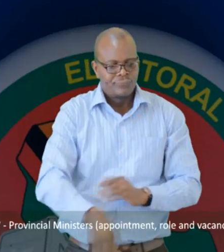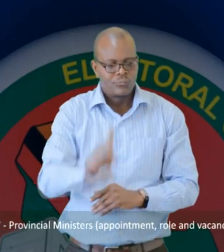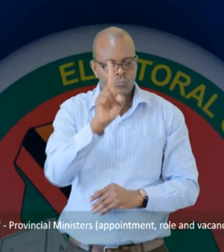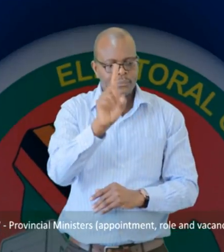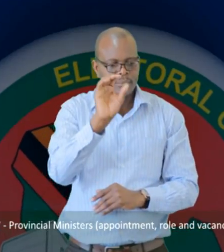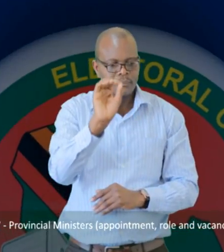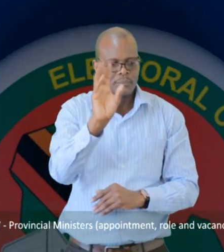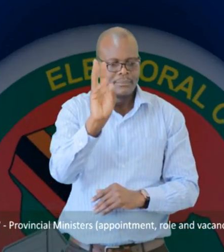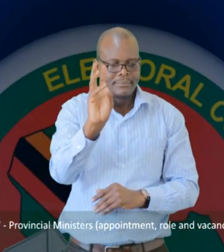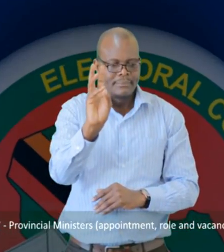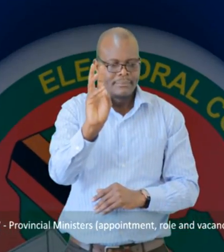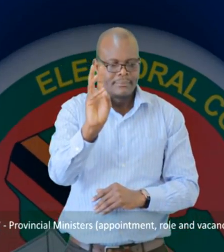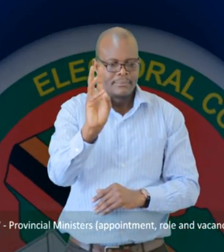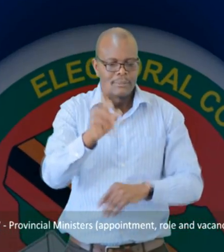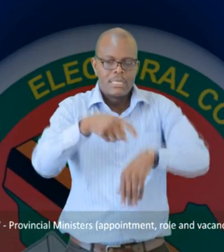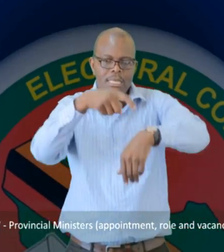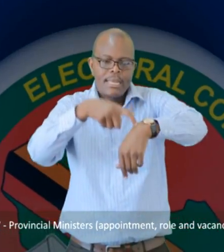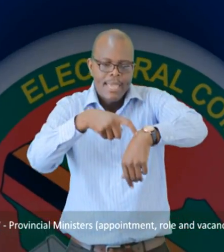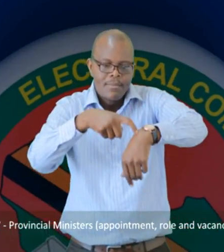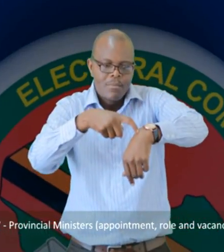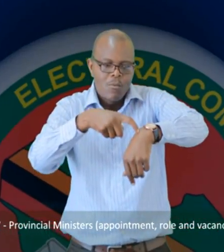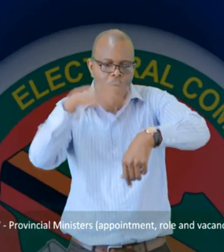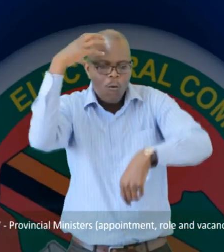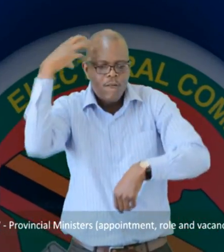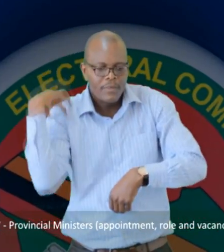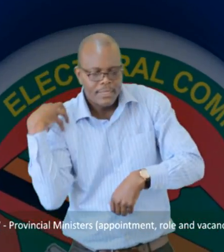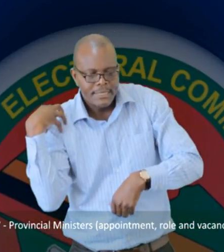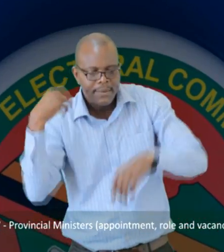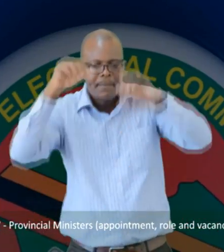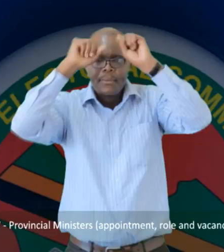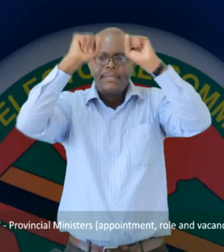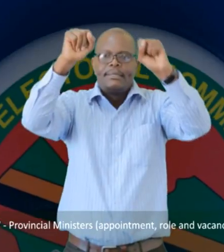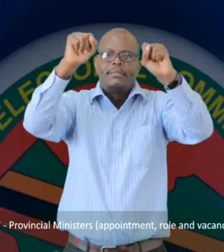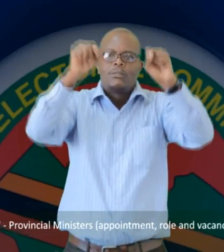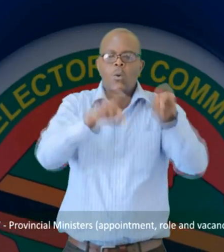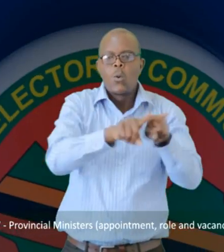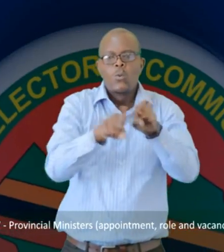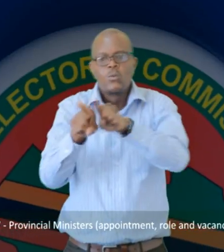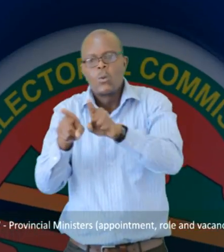117. Provincial ministers or appointment, role and vacancy.